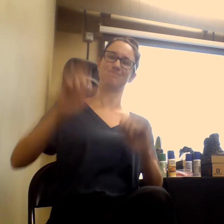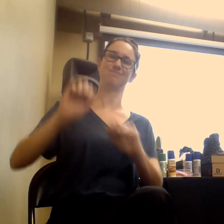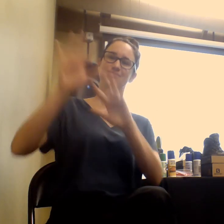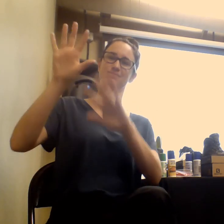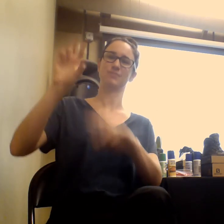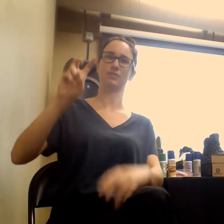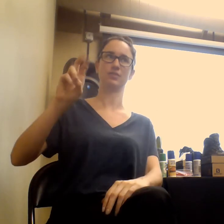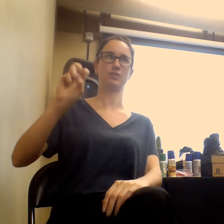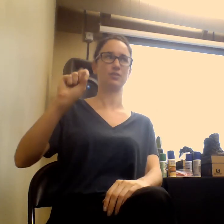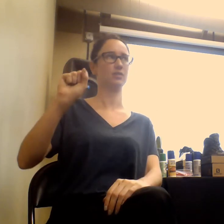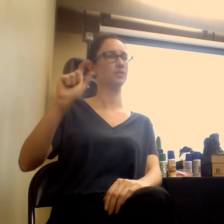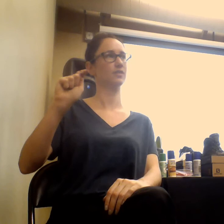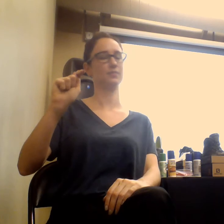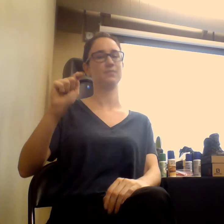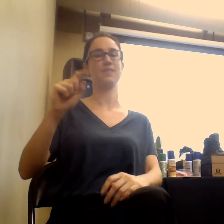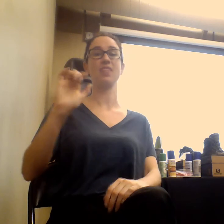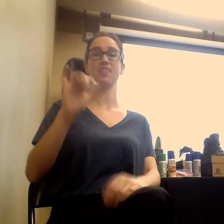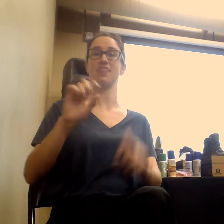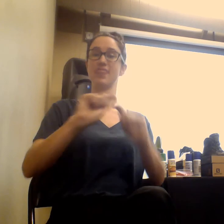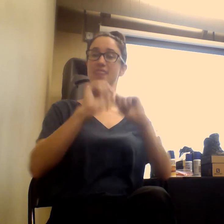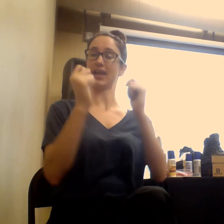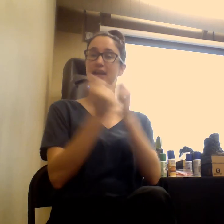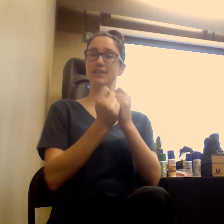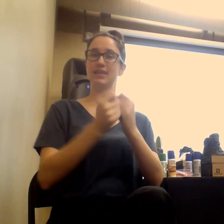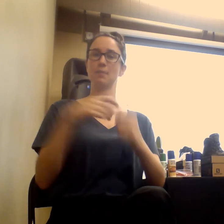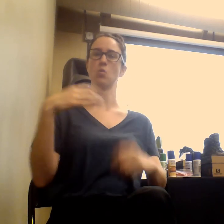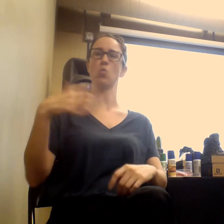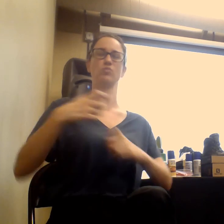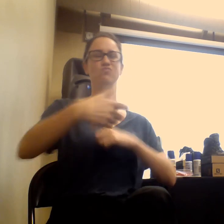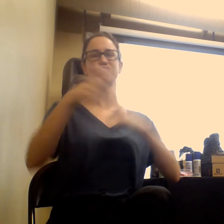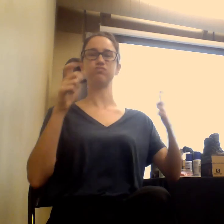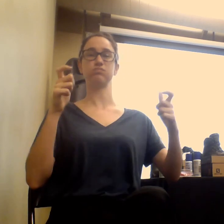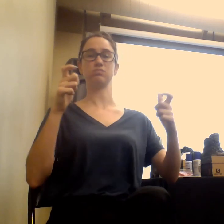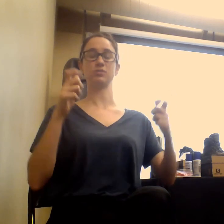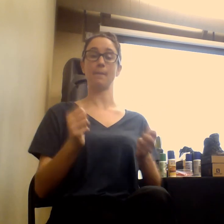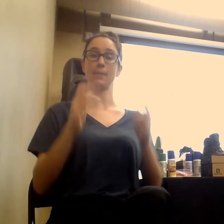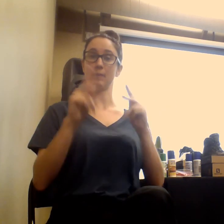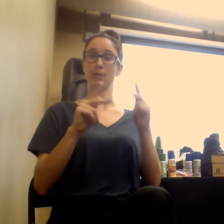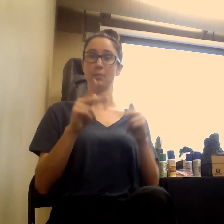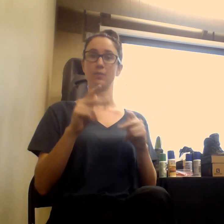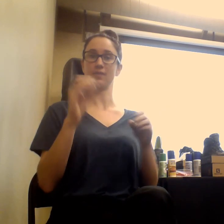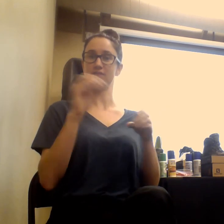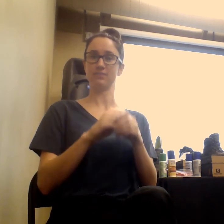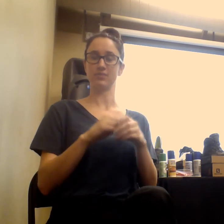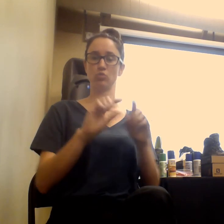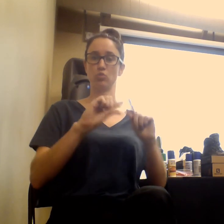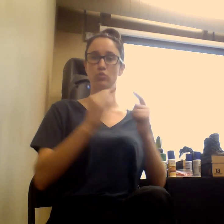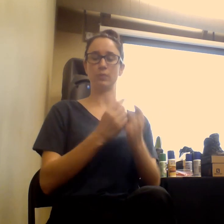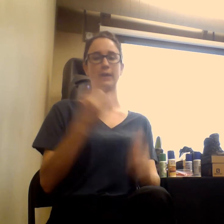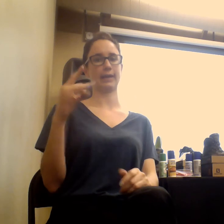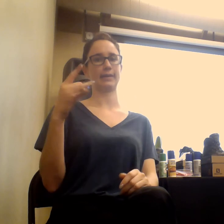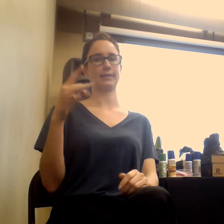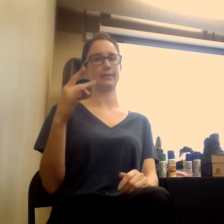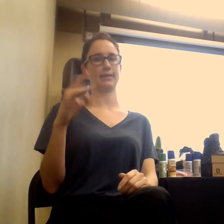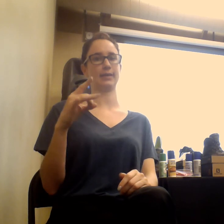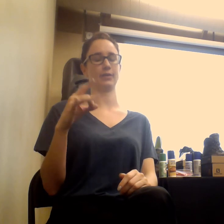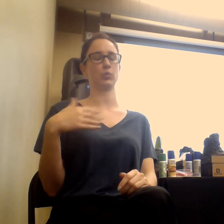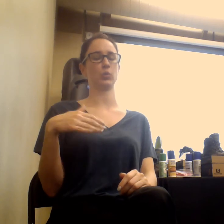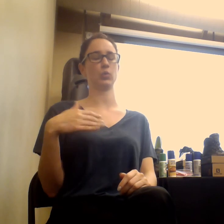team of people to go up Everest. There was 19 people on his summiting team. And he was blind,